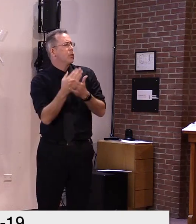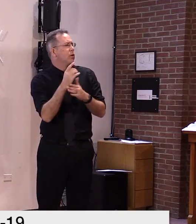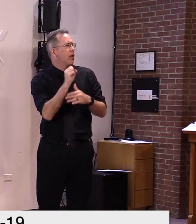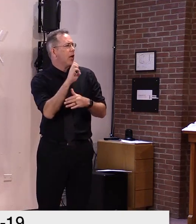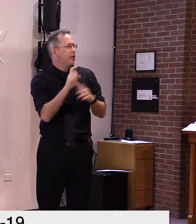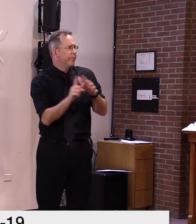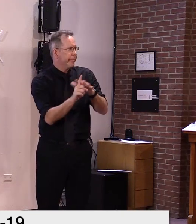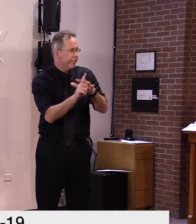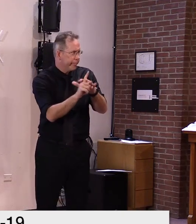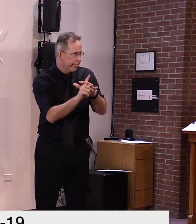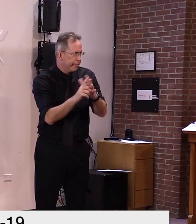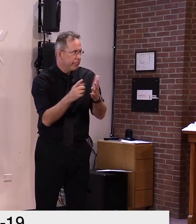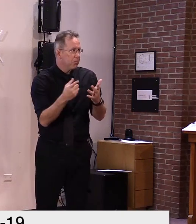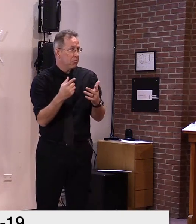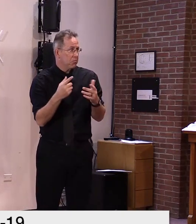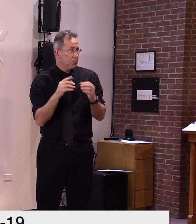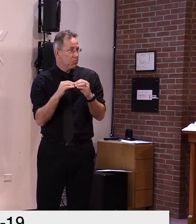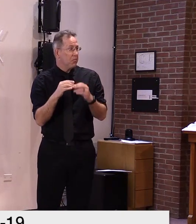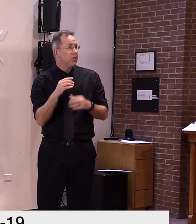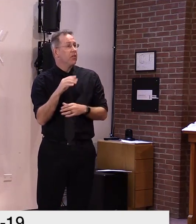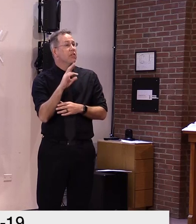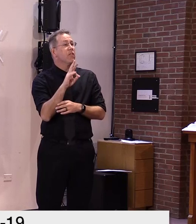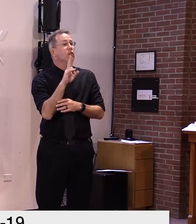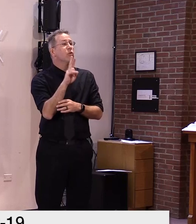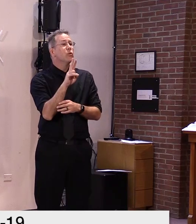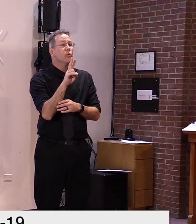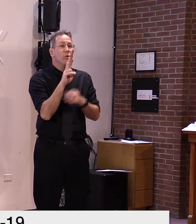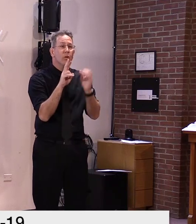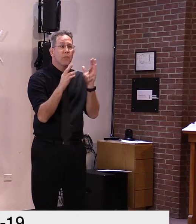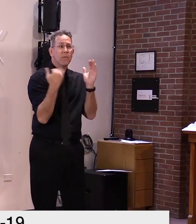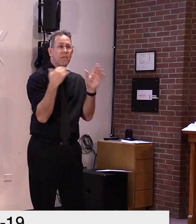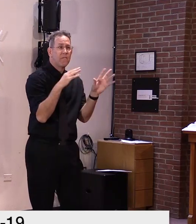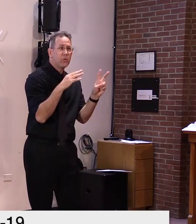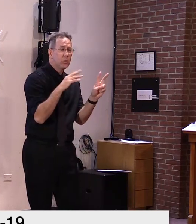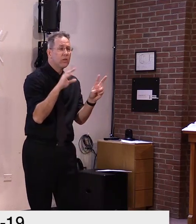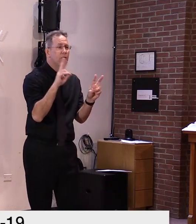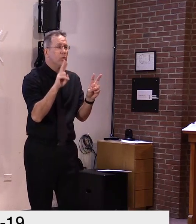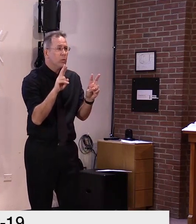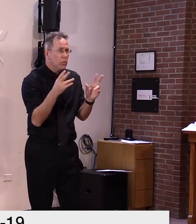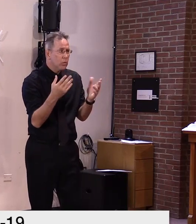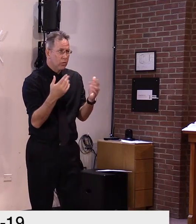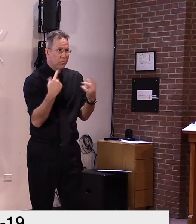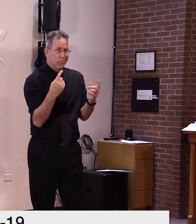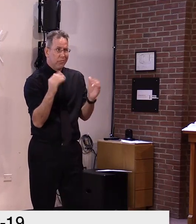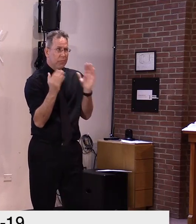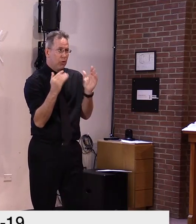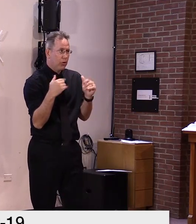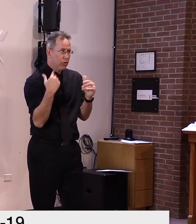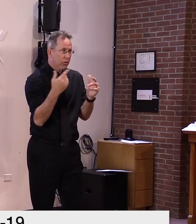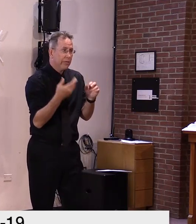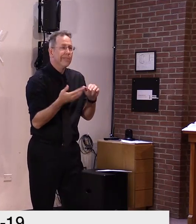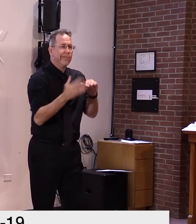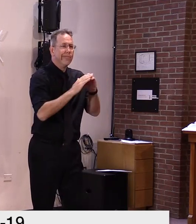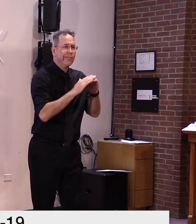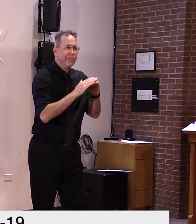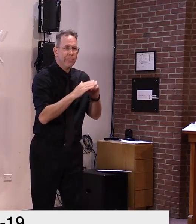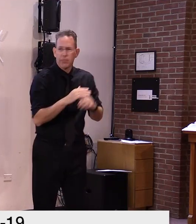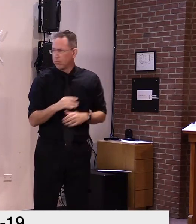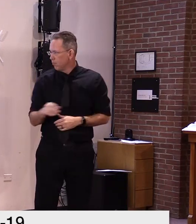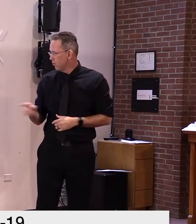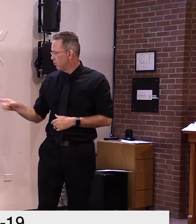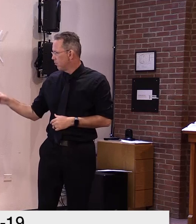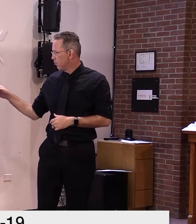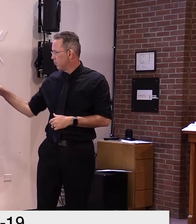those 2 weeks, it was the highest total case count that we've had since the early part of June. So again, we're seeing